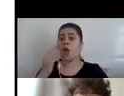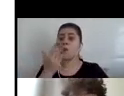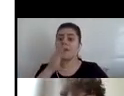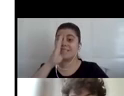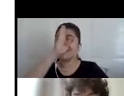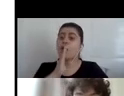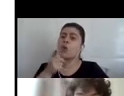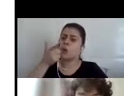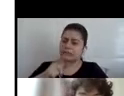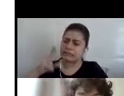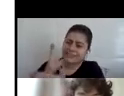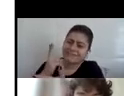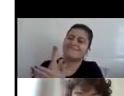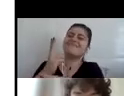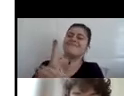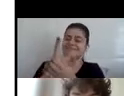since